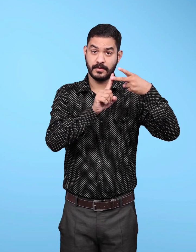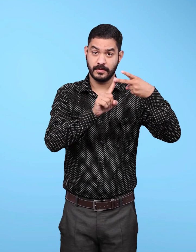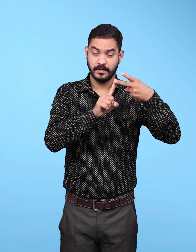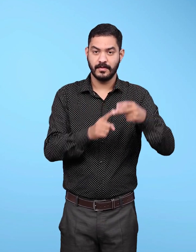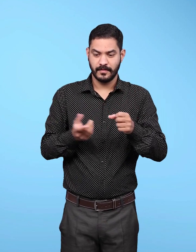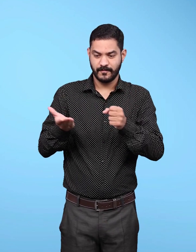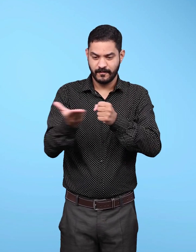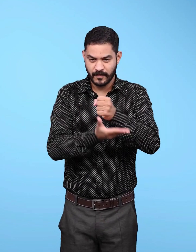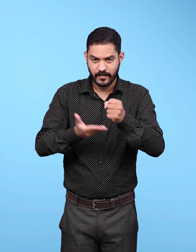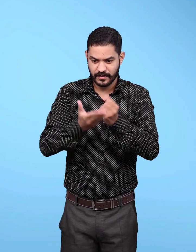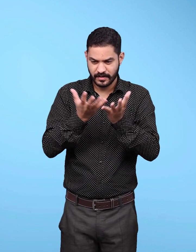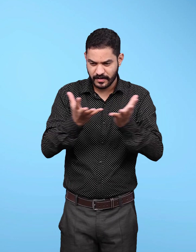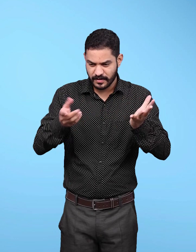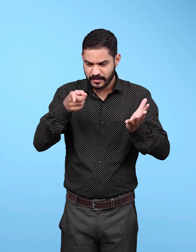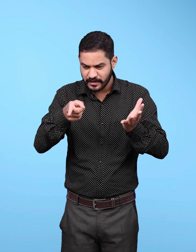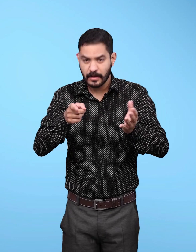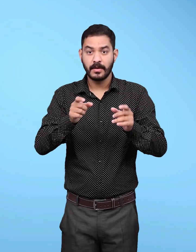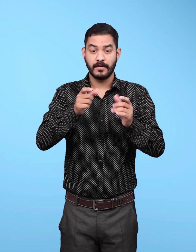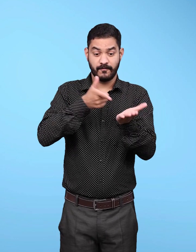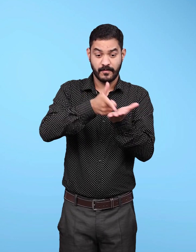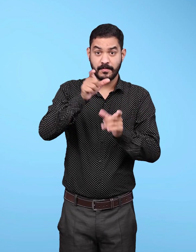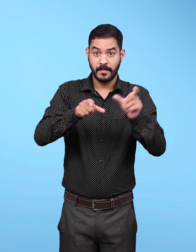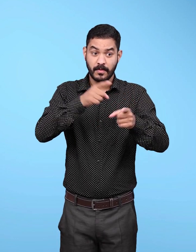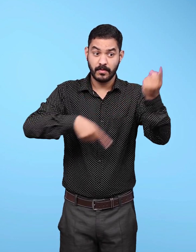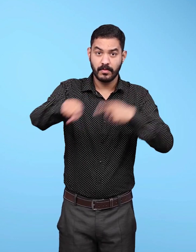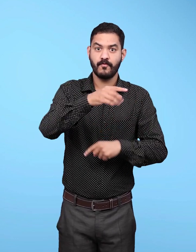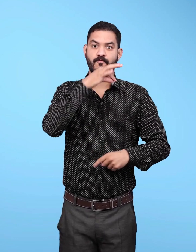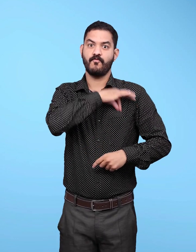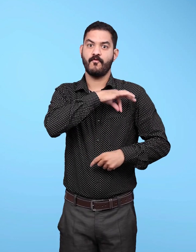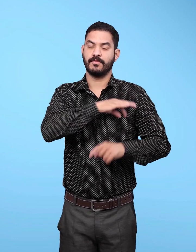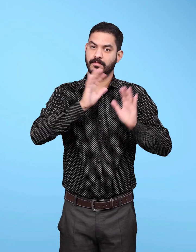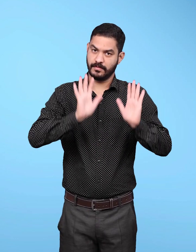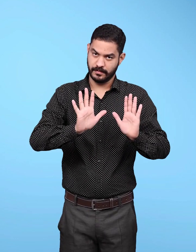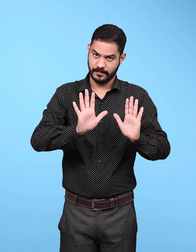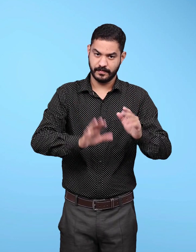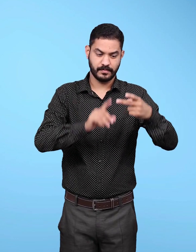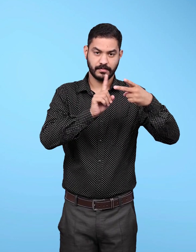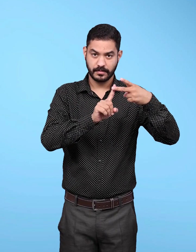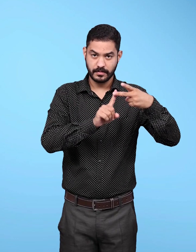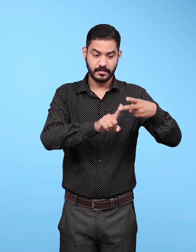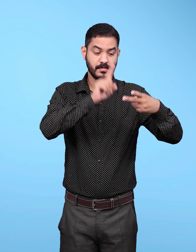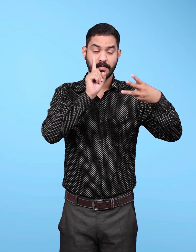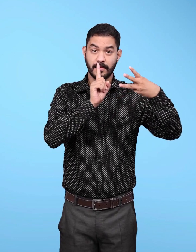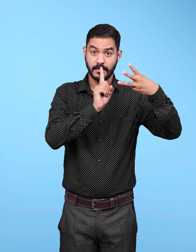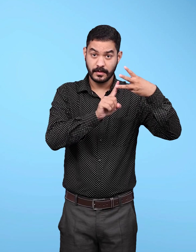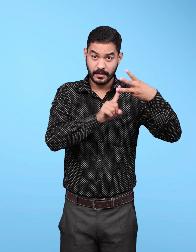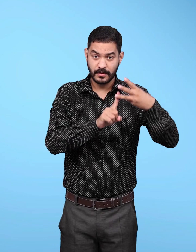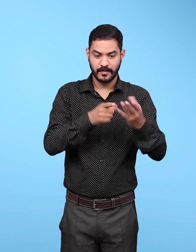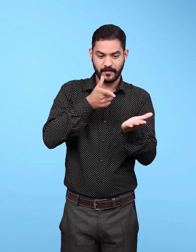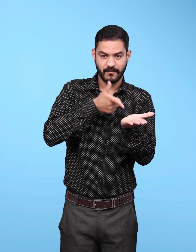Farmers also benefit because crop production is more certain. Farmers have to increase